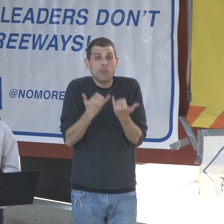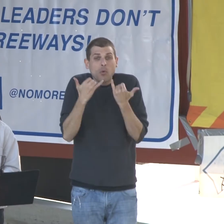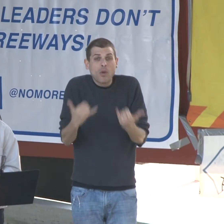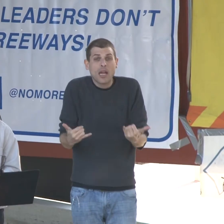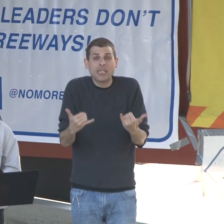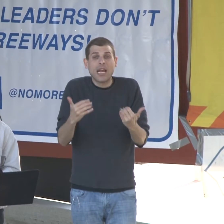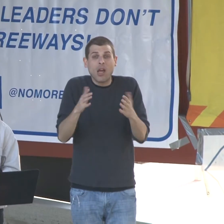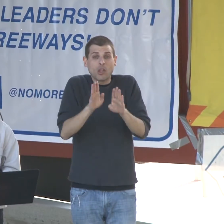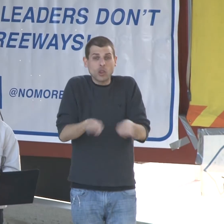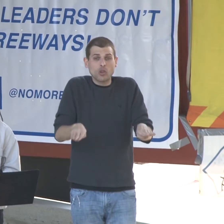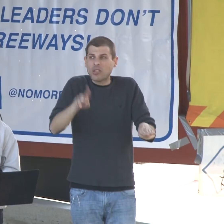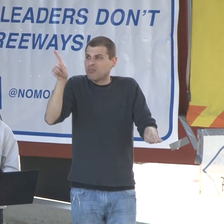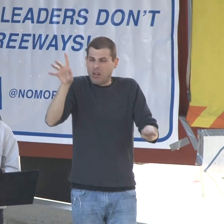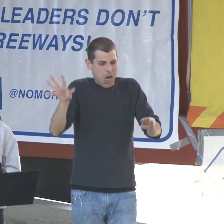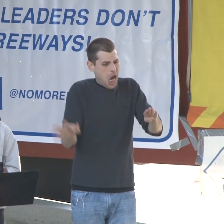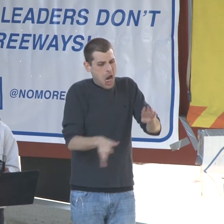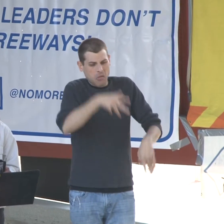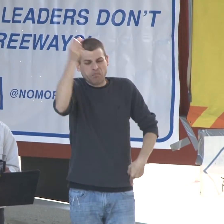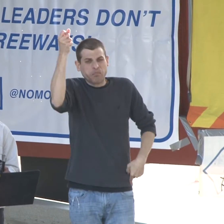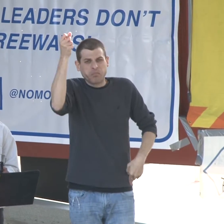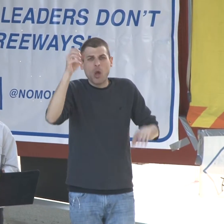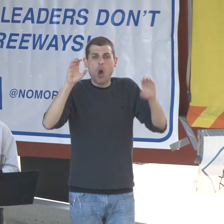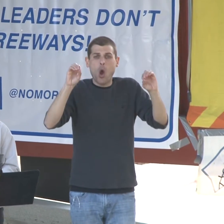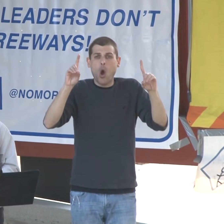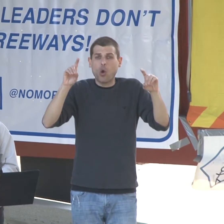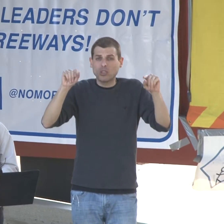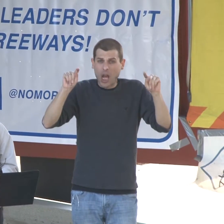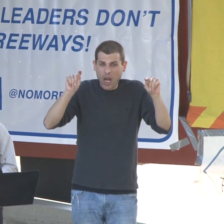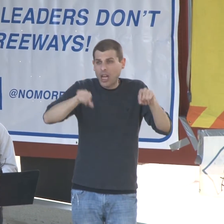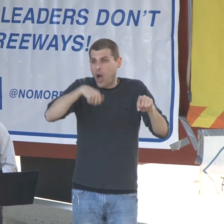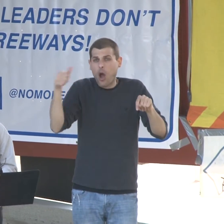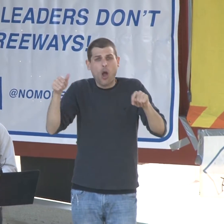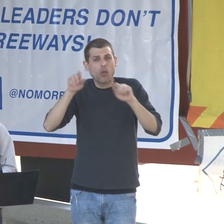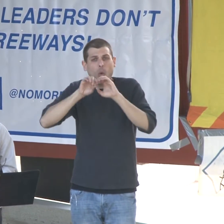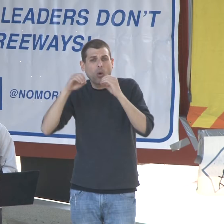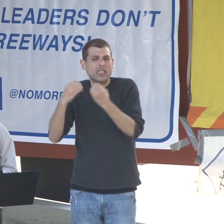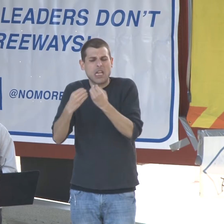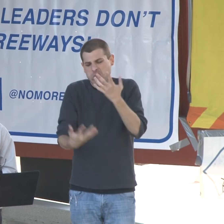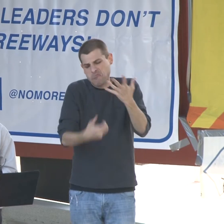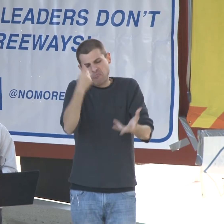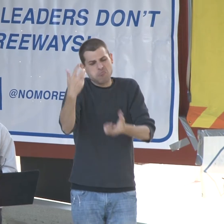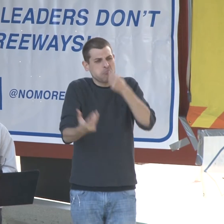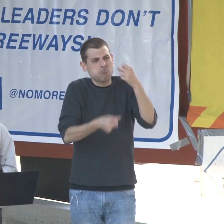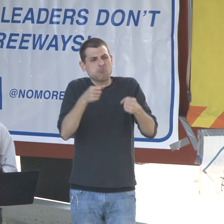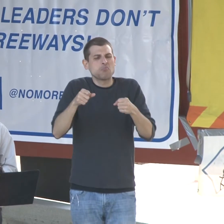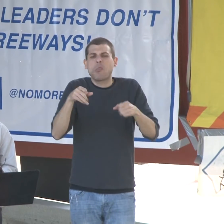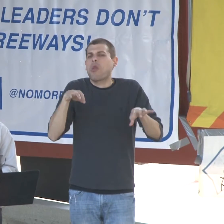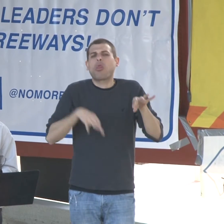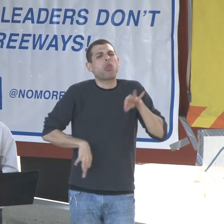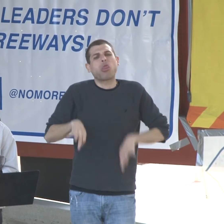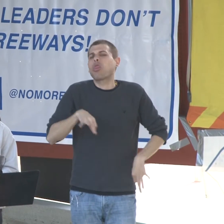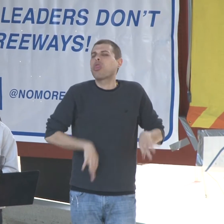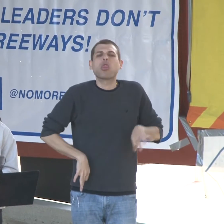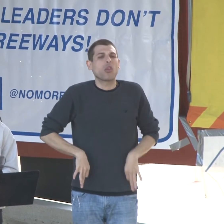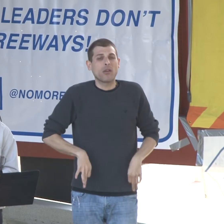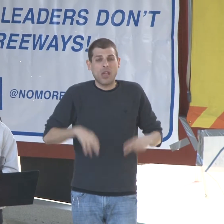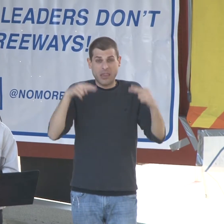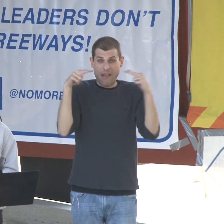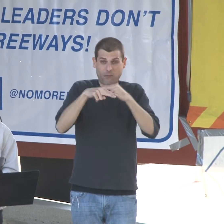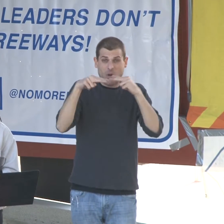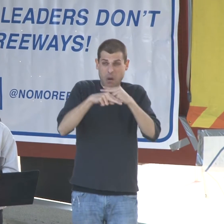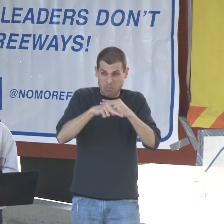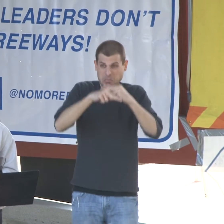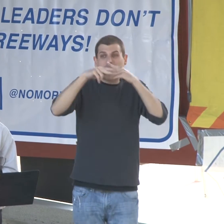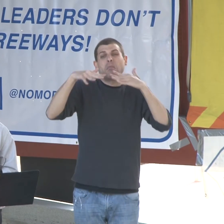deprived of selfishly by organizations like ODOT, who see this freeway expansion simply as a means to an end. A freeway that furthers